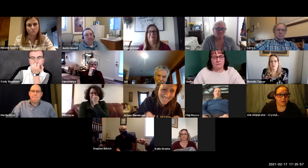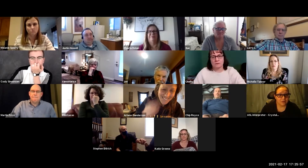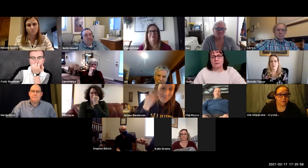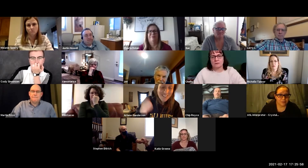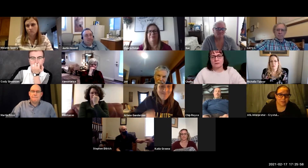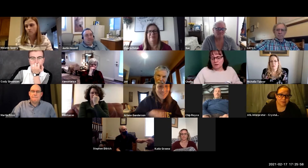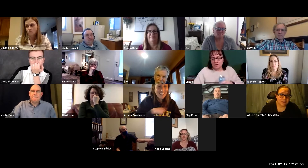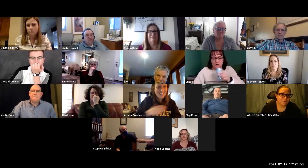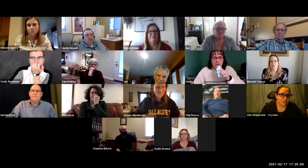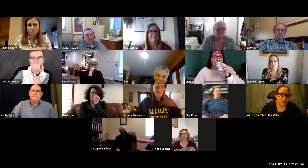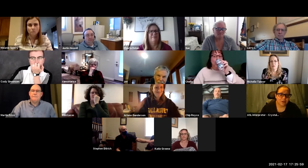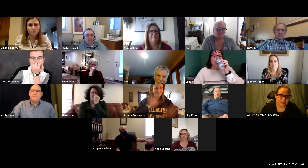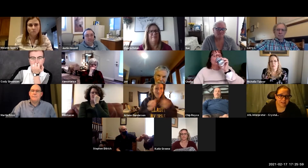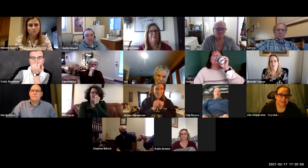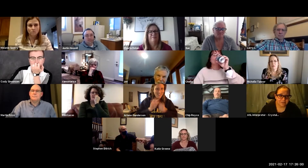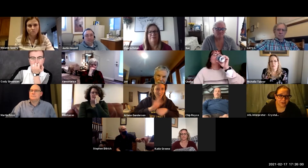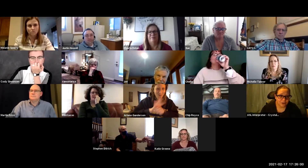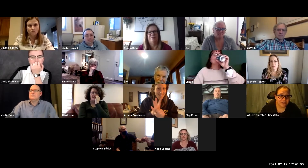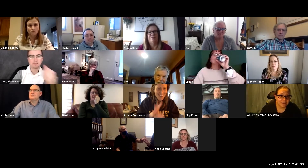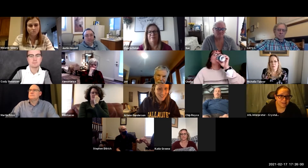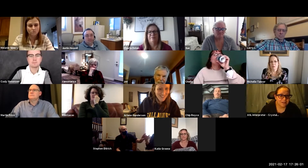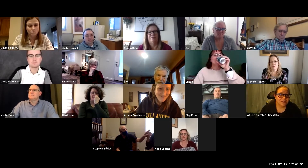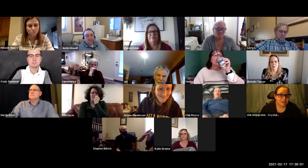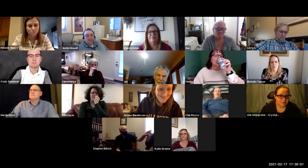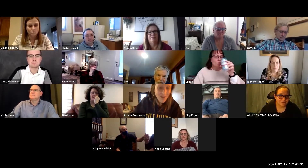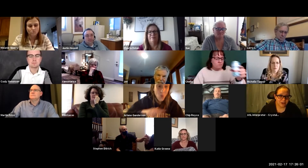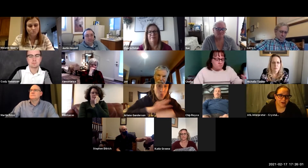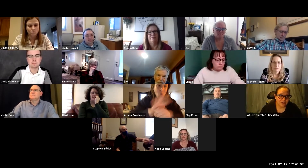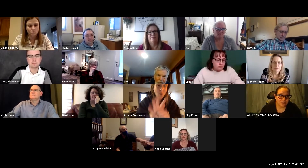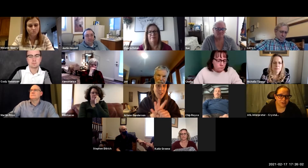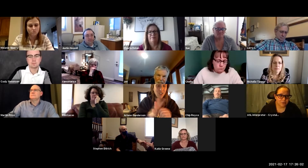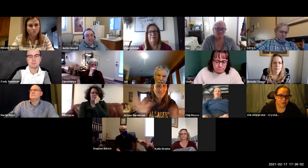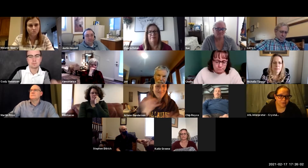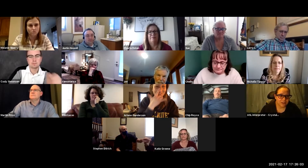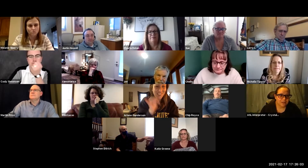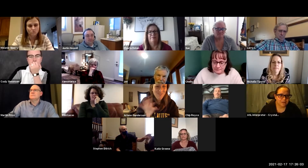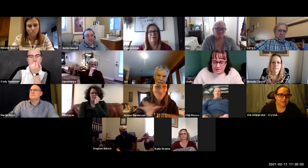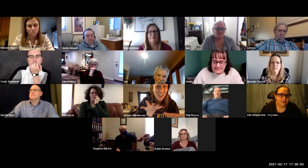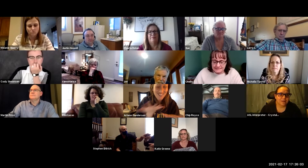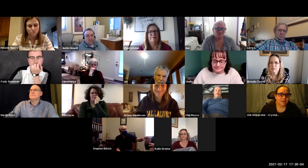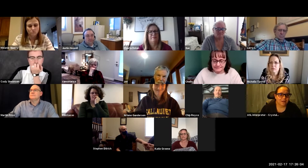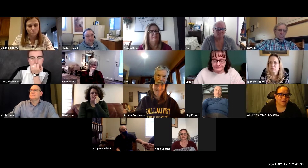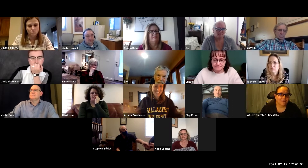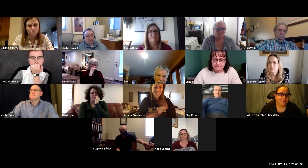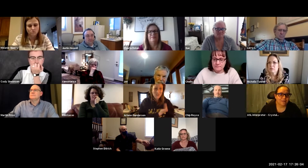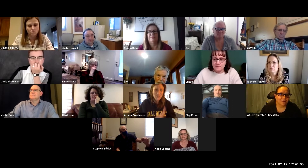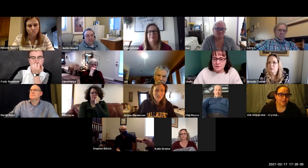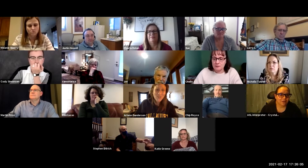We are doing things for the community and it's difficult. It's been very hard, especially with COVID.